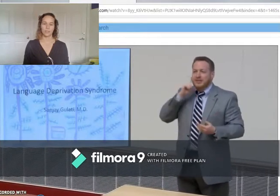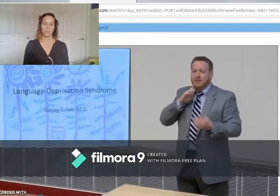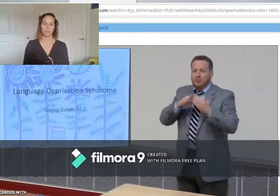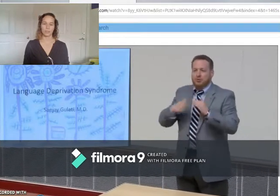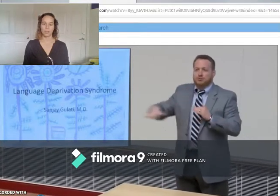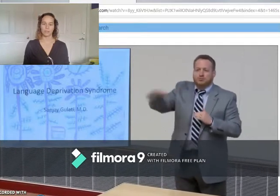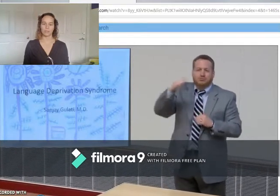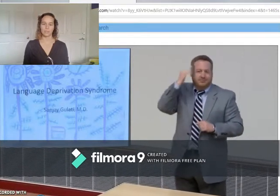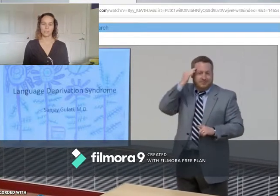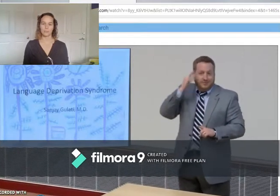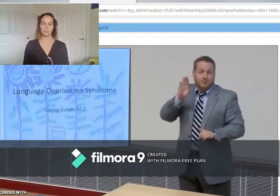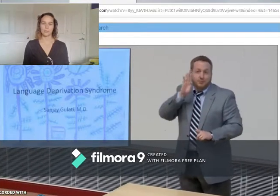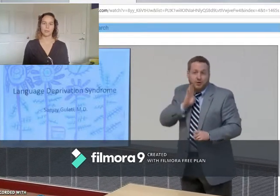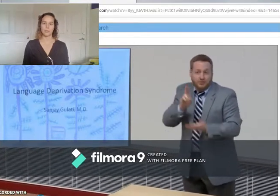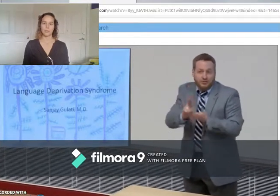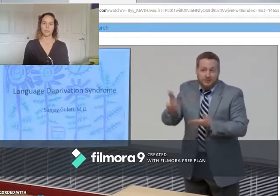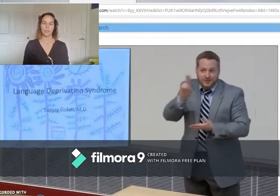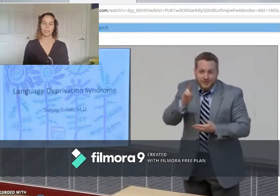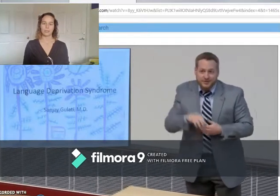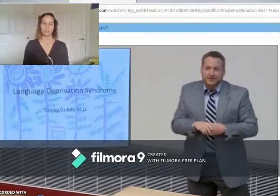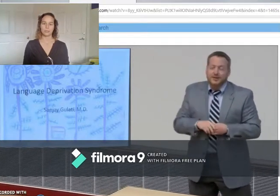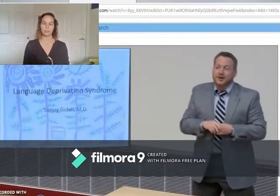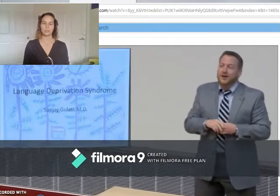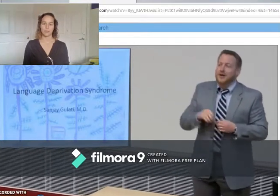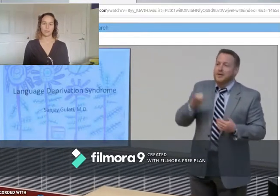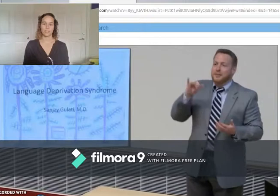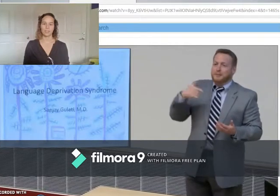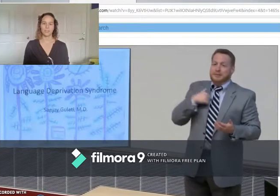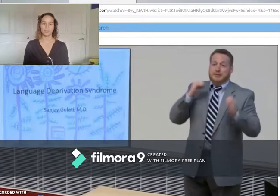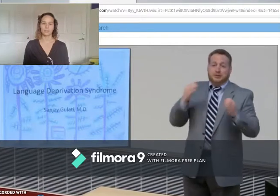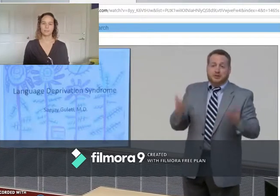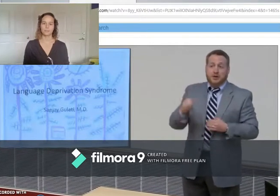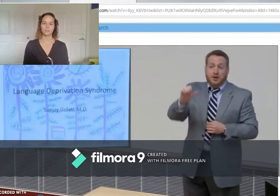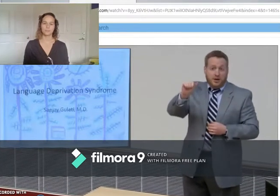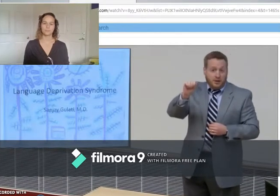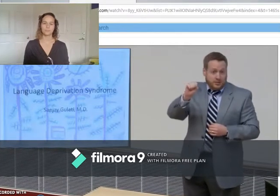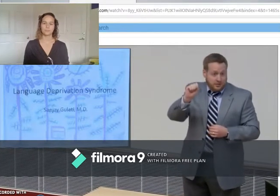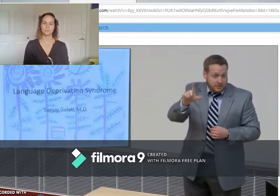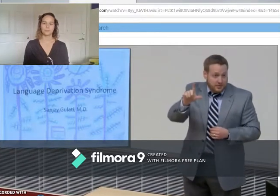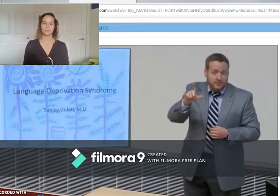color and then Brown University, but here we use Brown like the color.